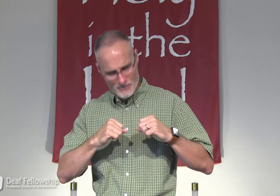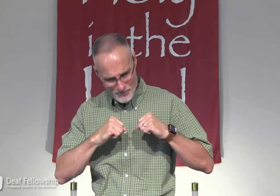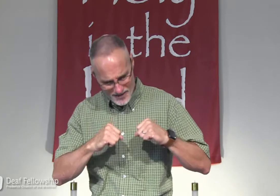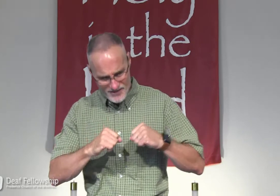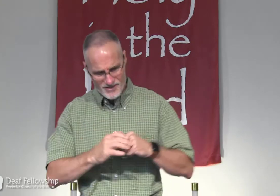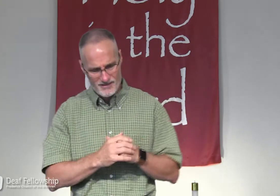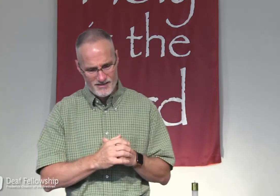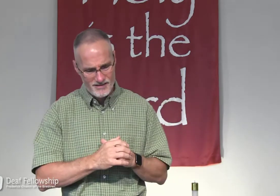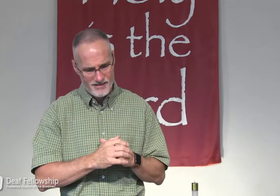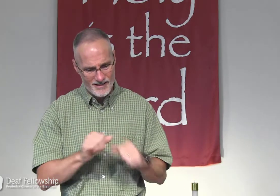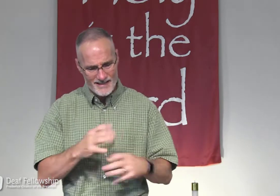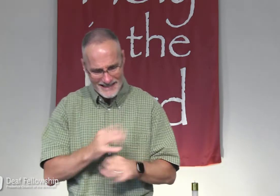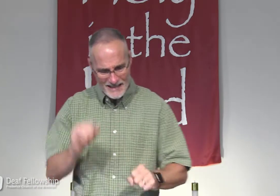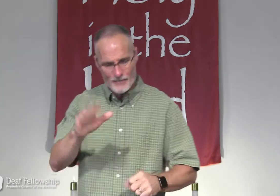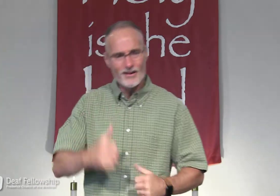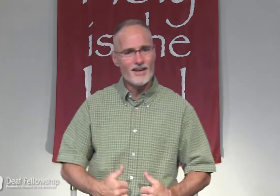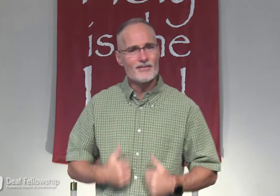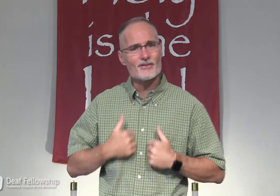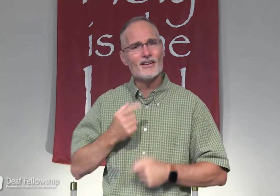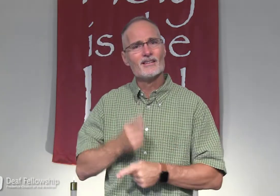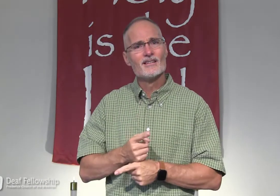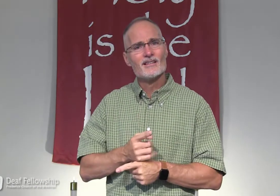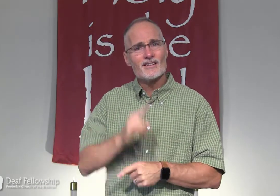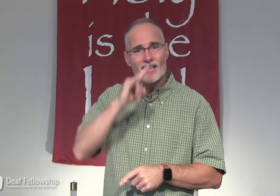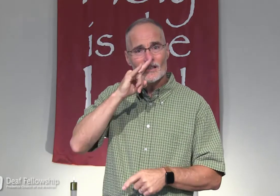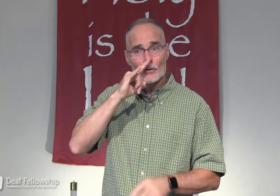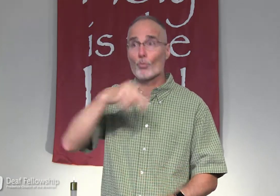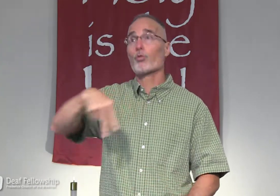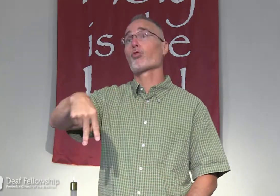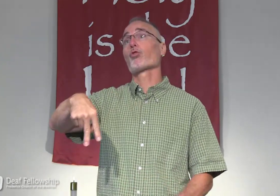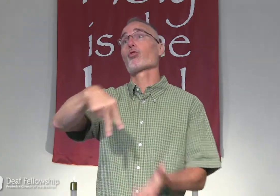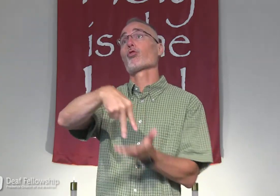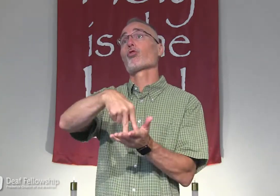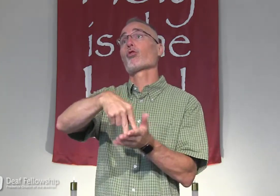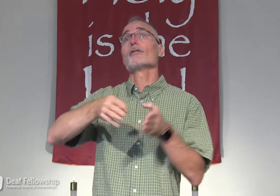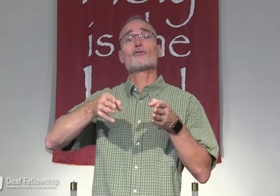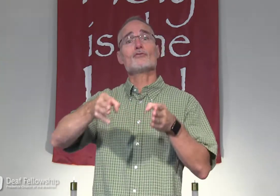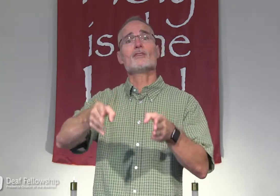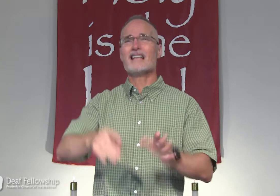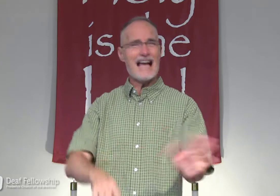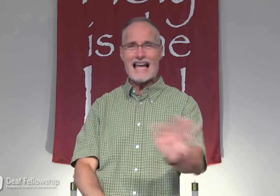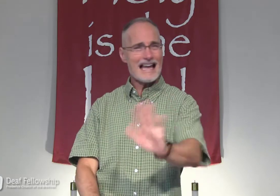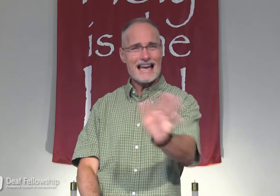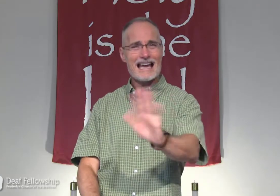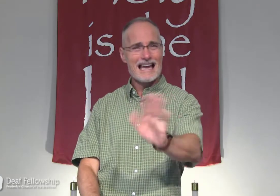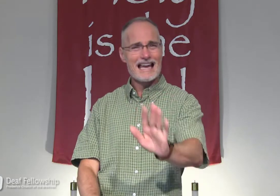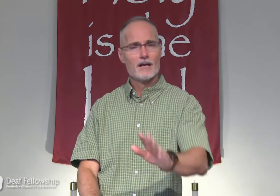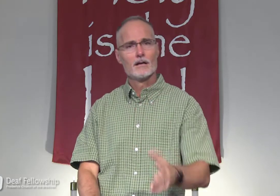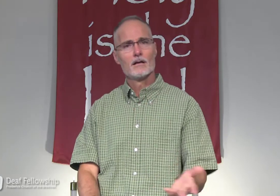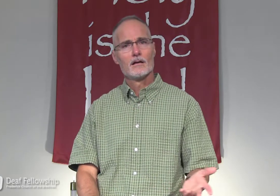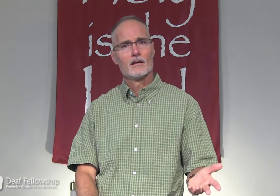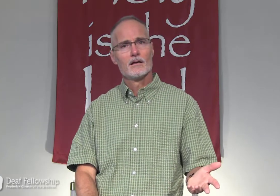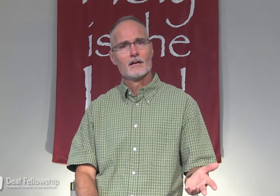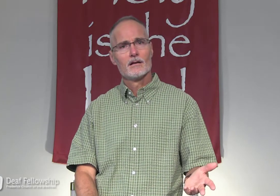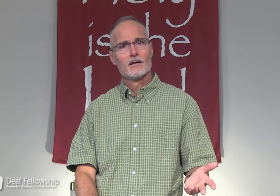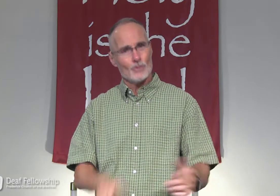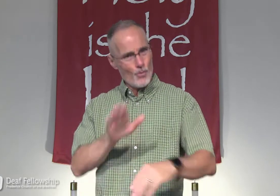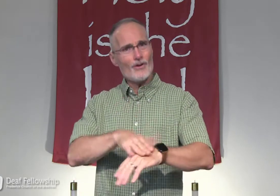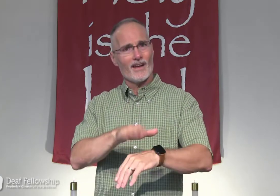protection. It's for our protection. It can save your life, right? We don't let a kid standing in the middle of the